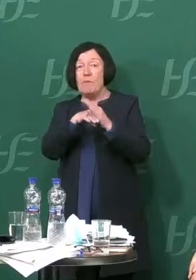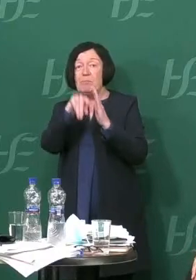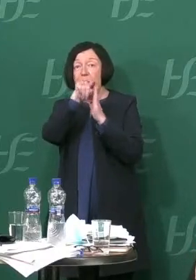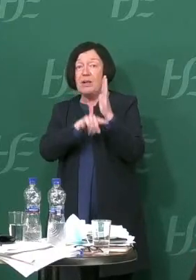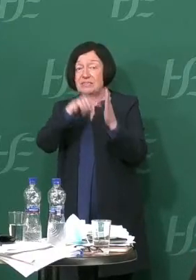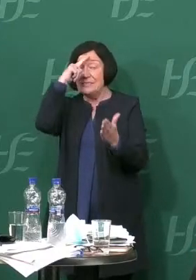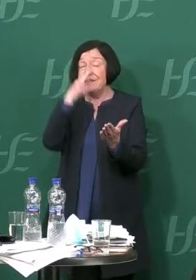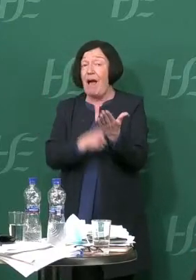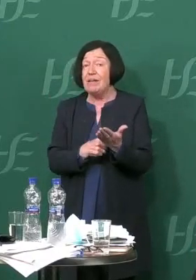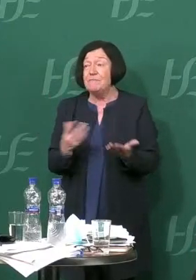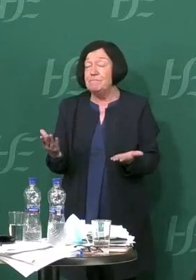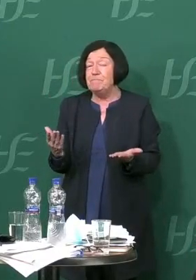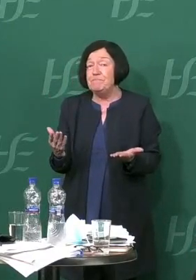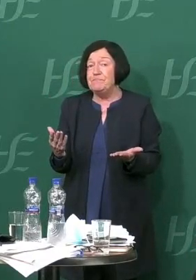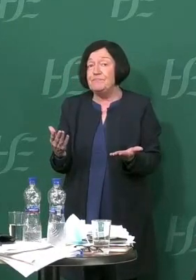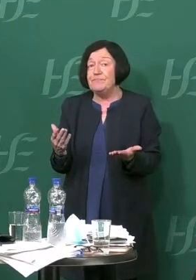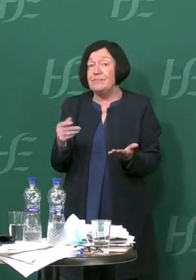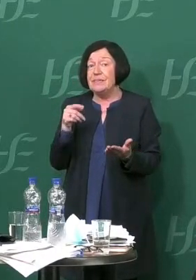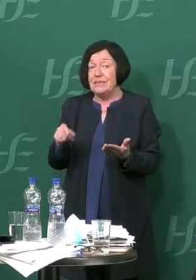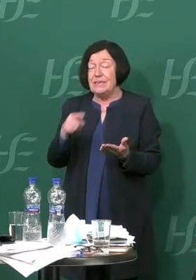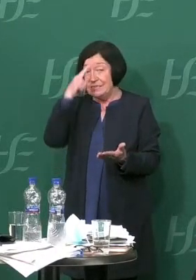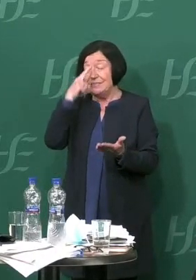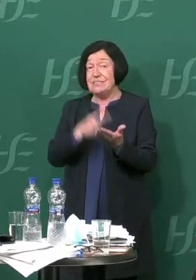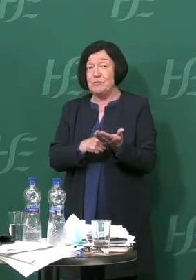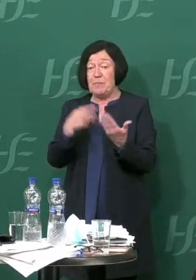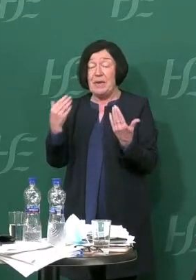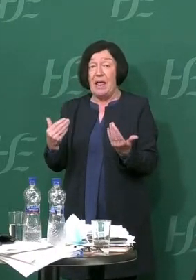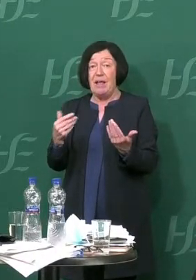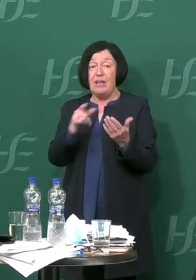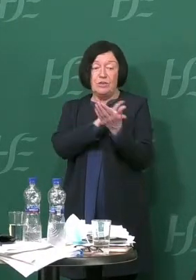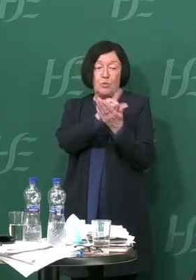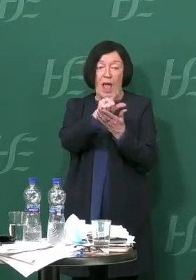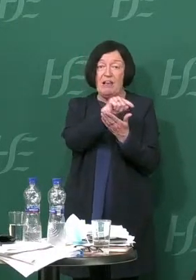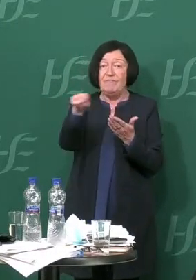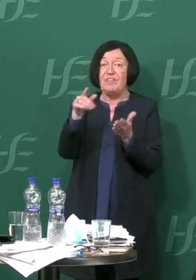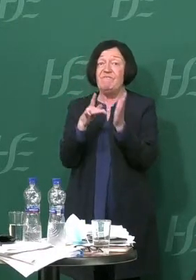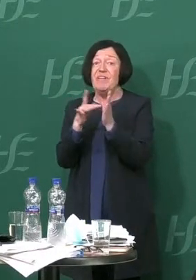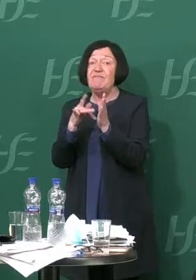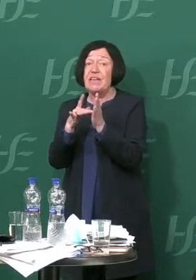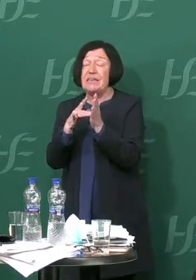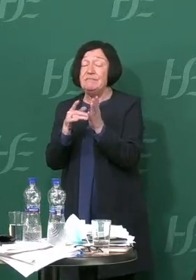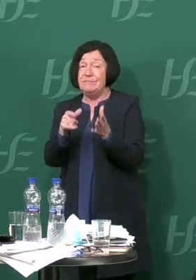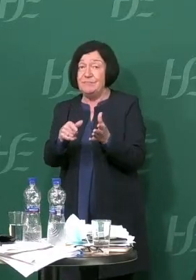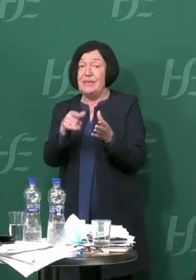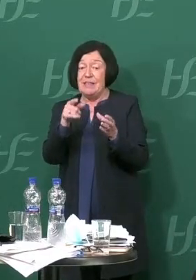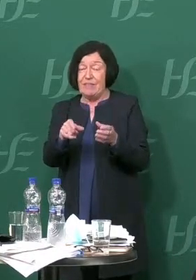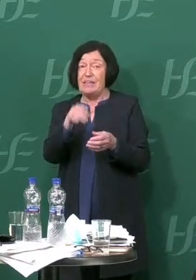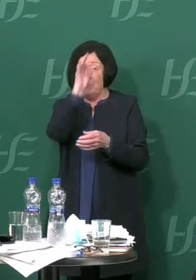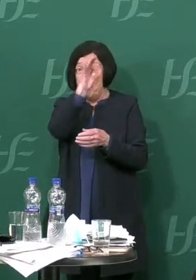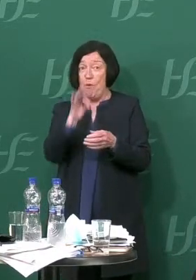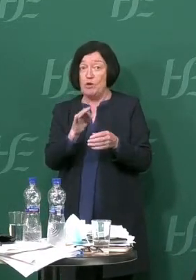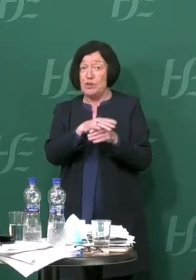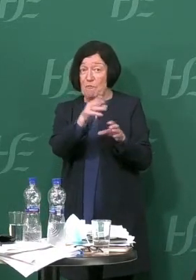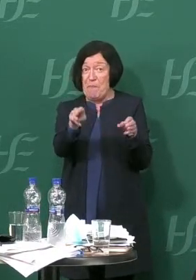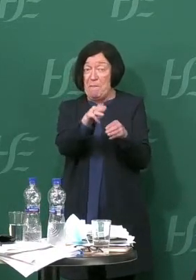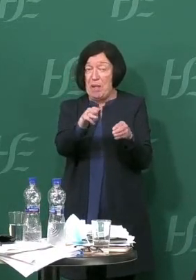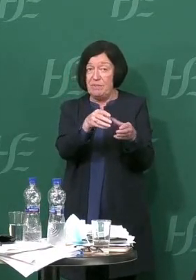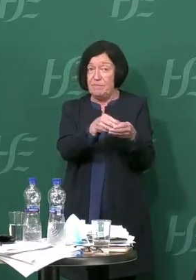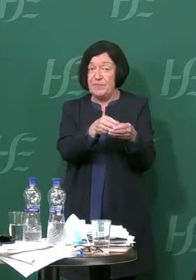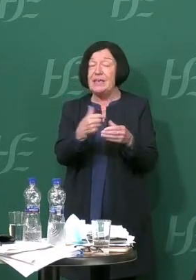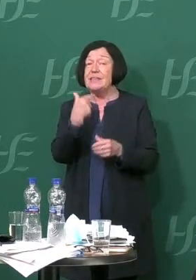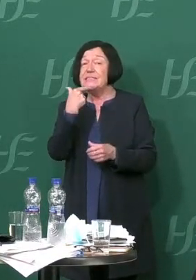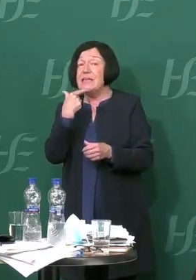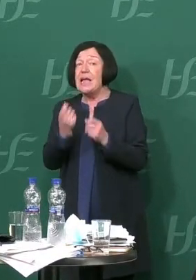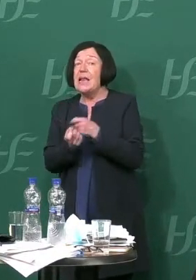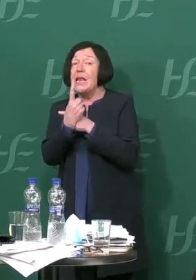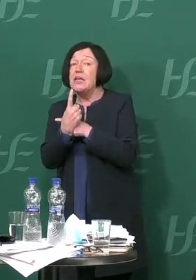decide to go to? That decision is being made now in terms of 12 to 15s. So that's a proportion of the population. Second issue